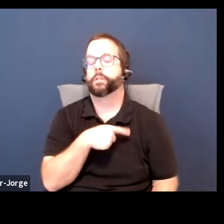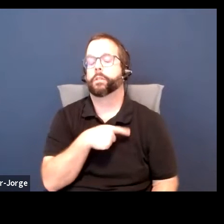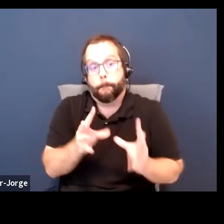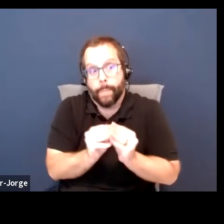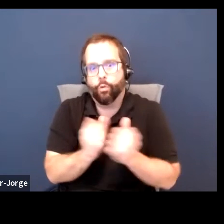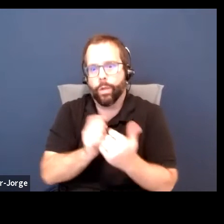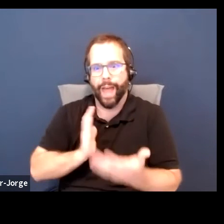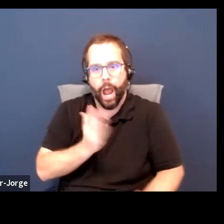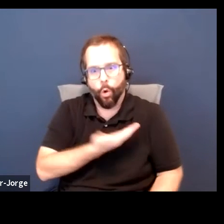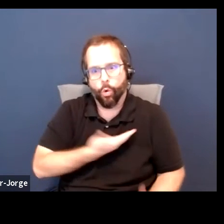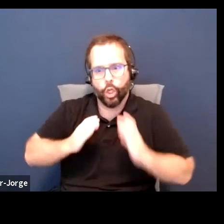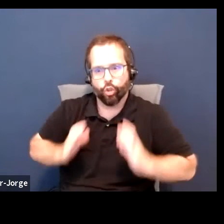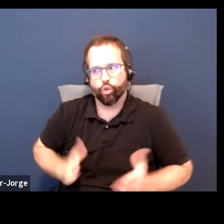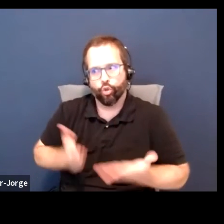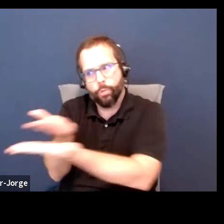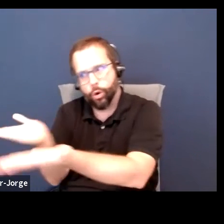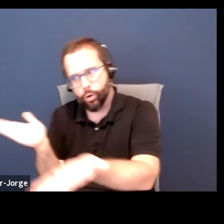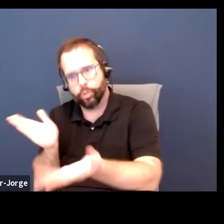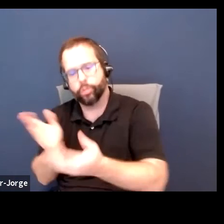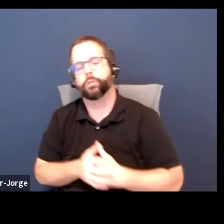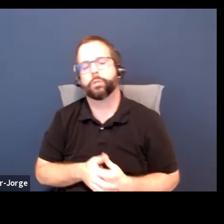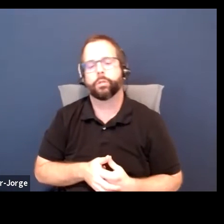up, when the first time that we